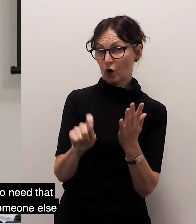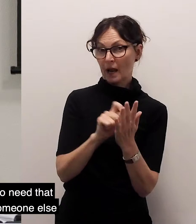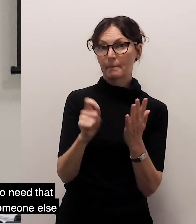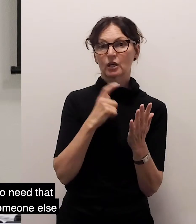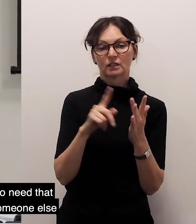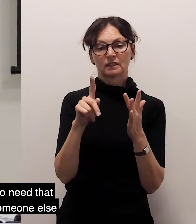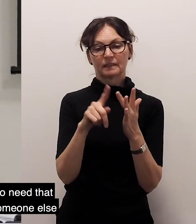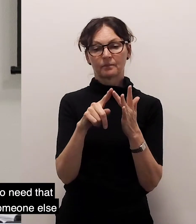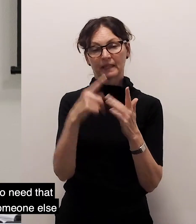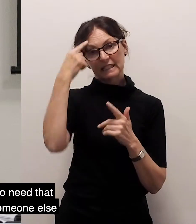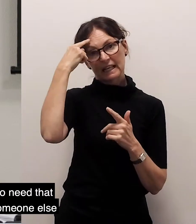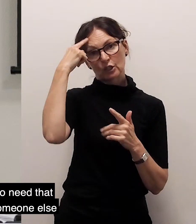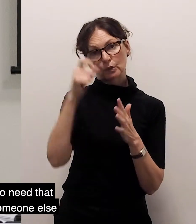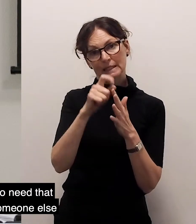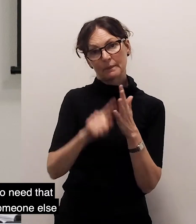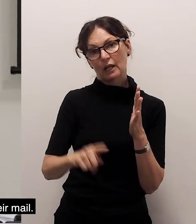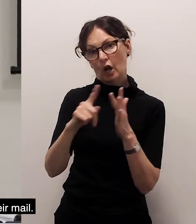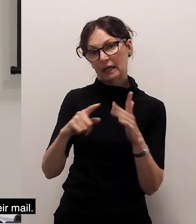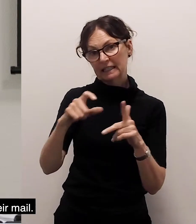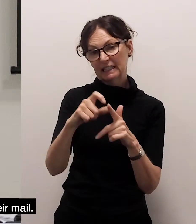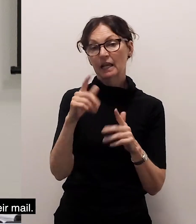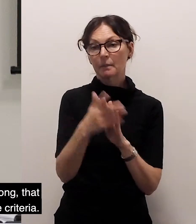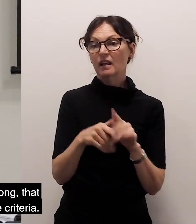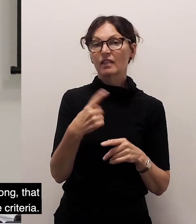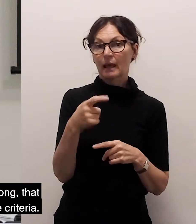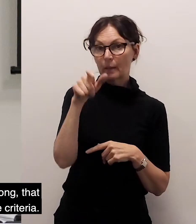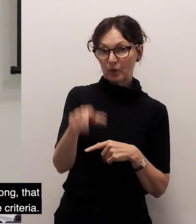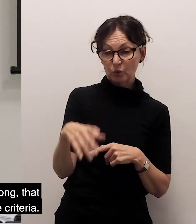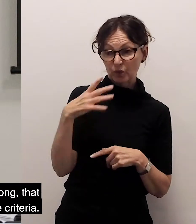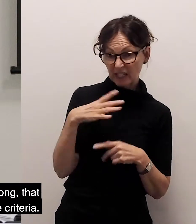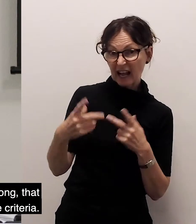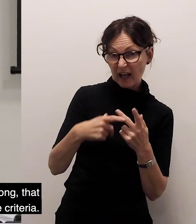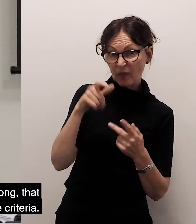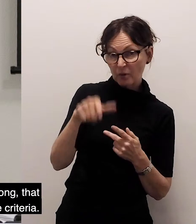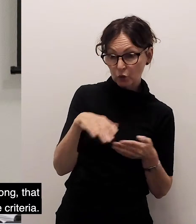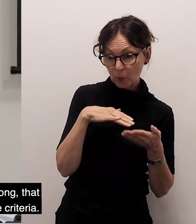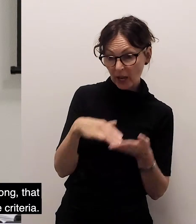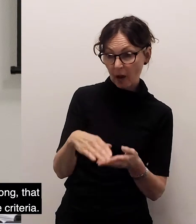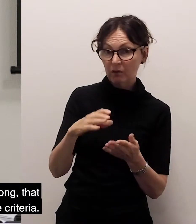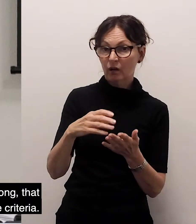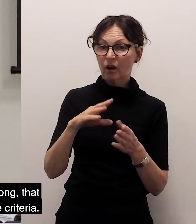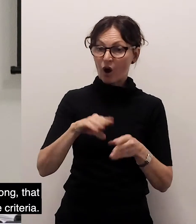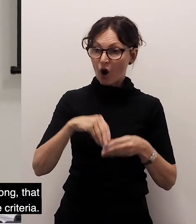likely to need that support from someone else to read their mail. That might, if that's lifelong,